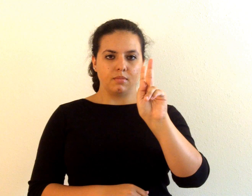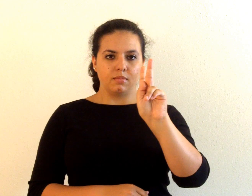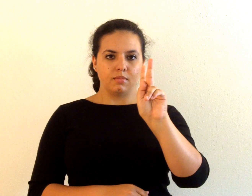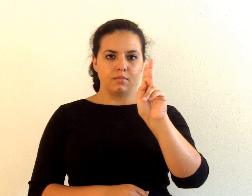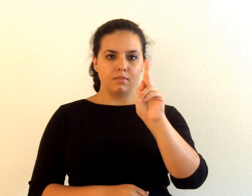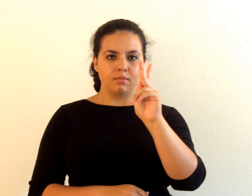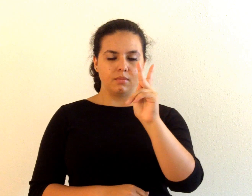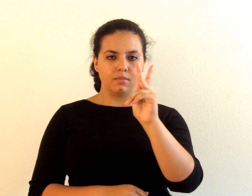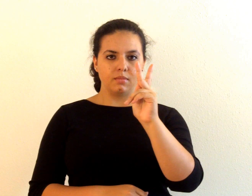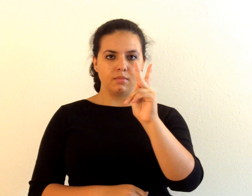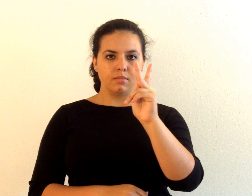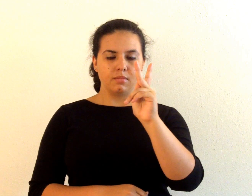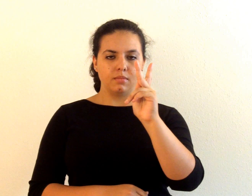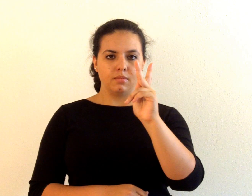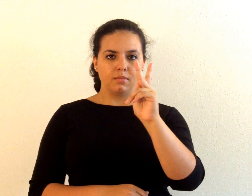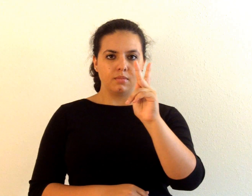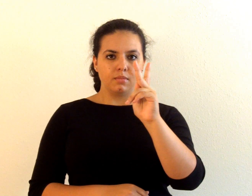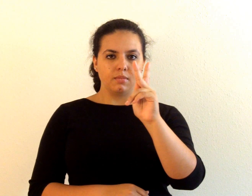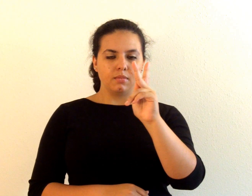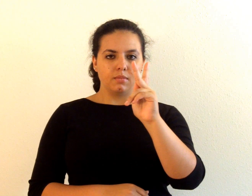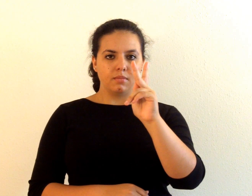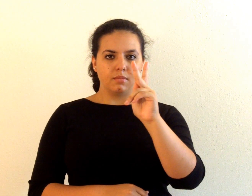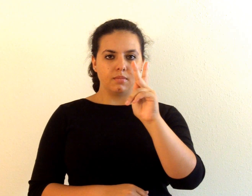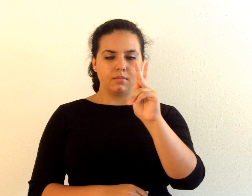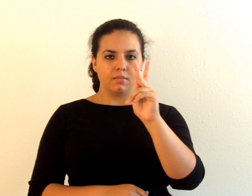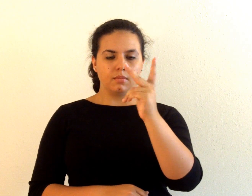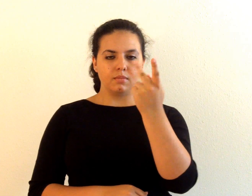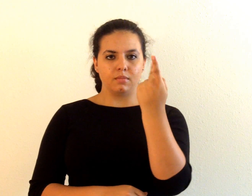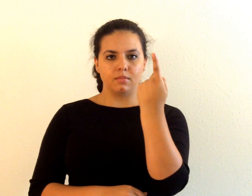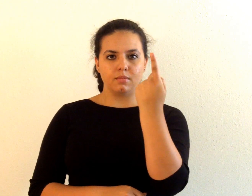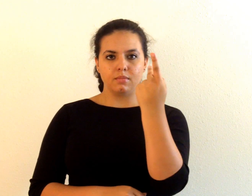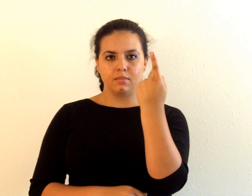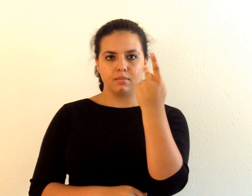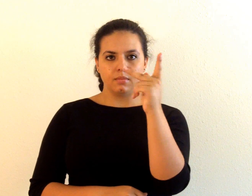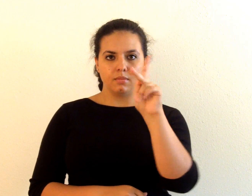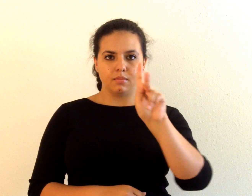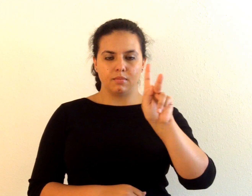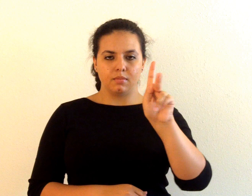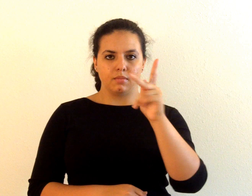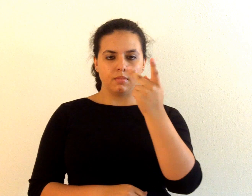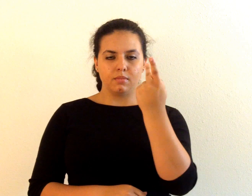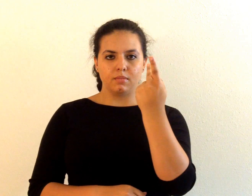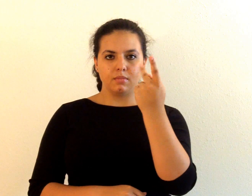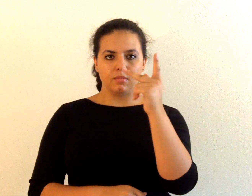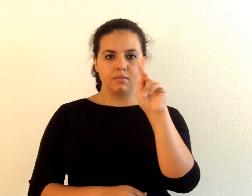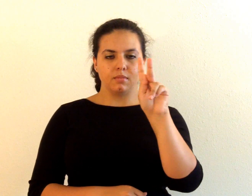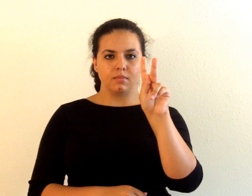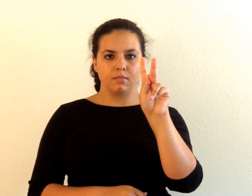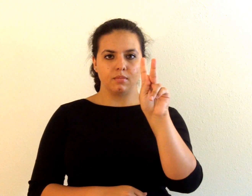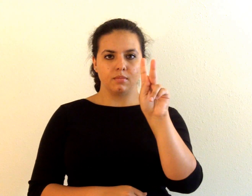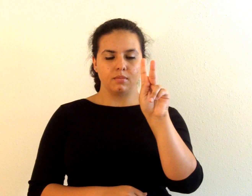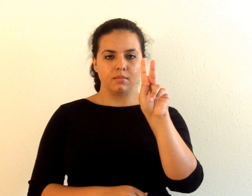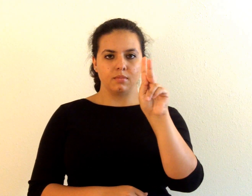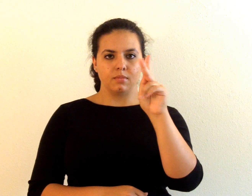can be cocked just a little bit. It can't rotate like your H and your G. It's this way or this